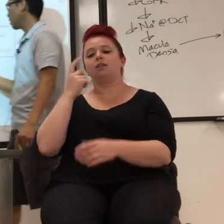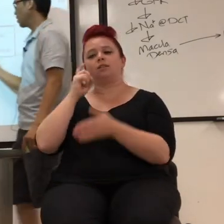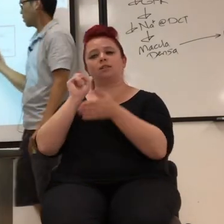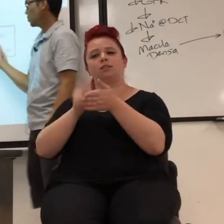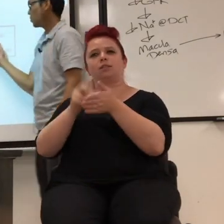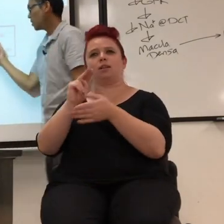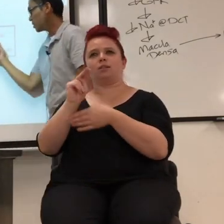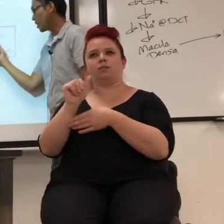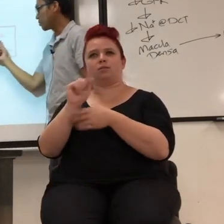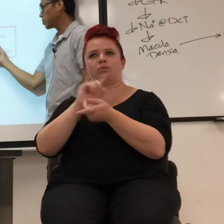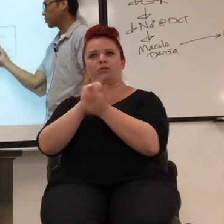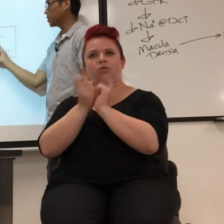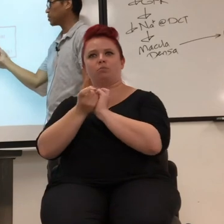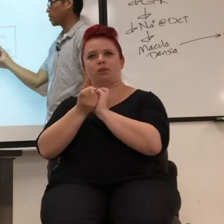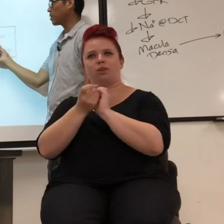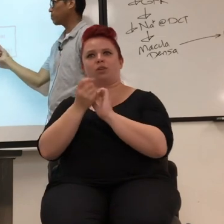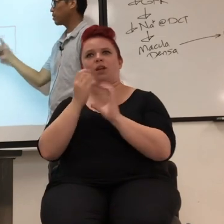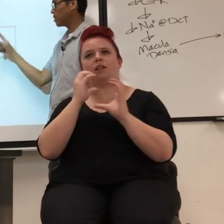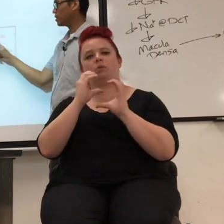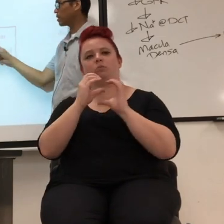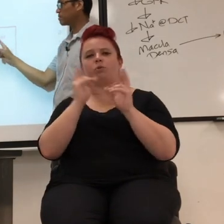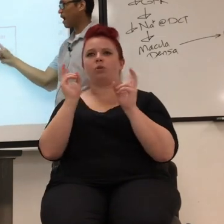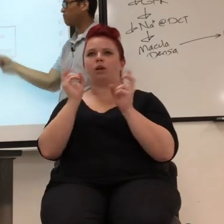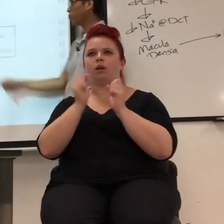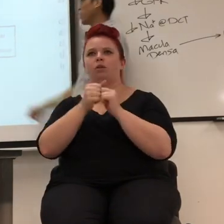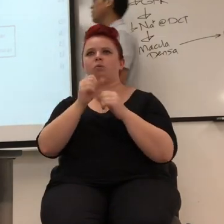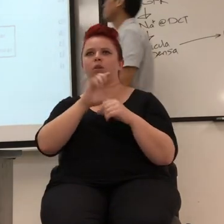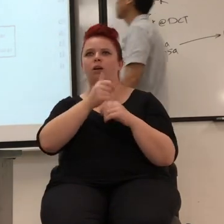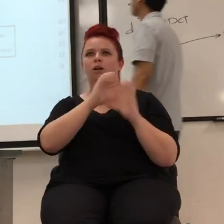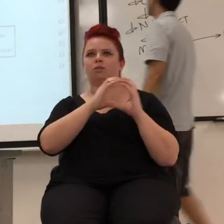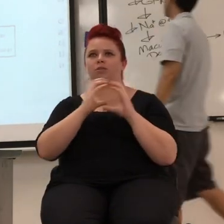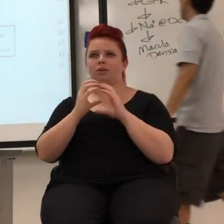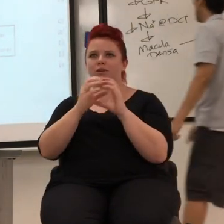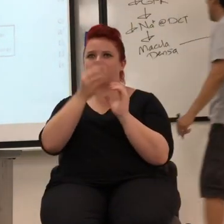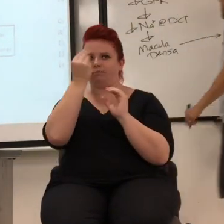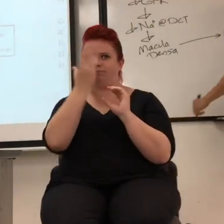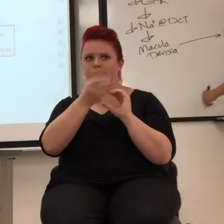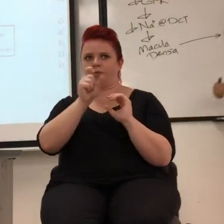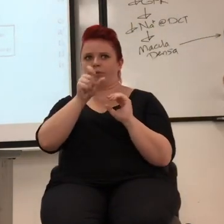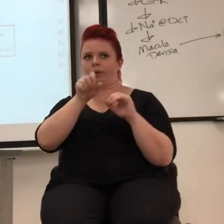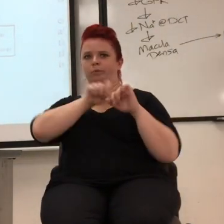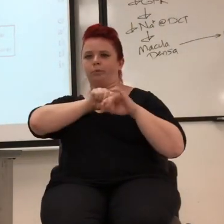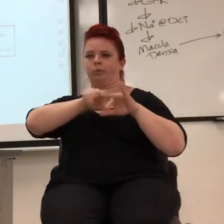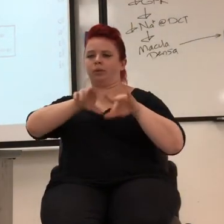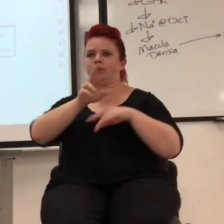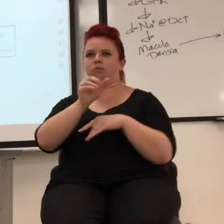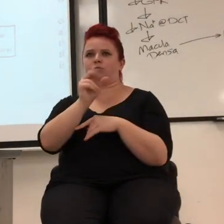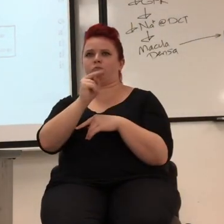communicate to these cells to release the renin, but these cells have the renin.